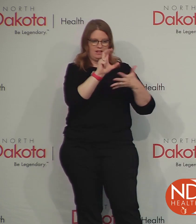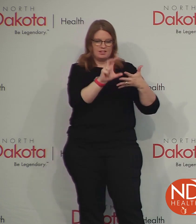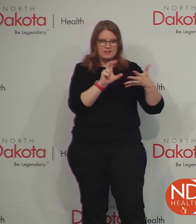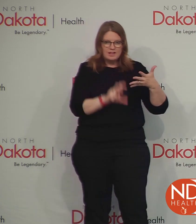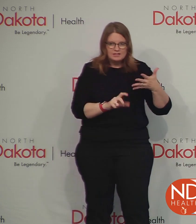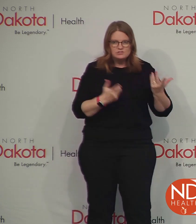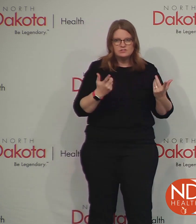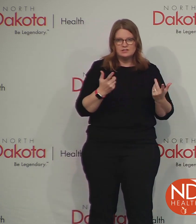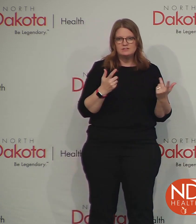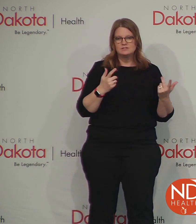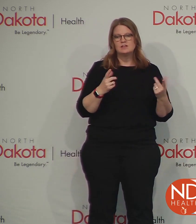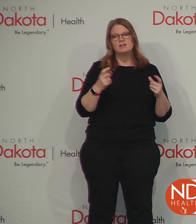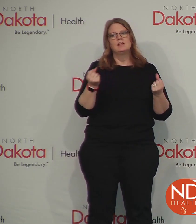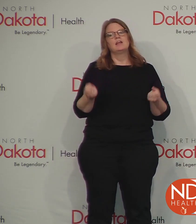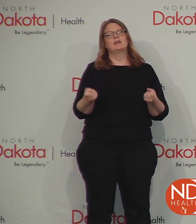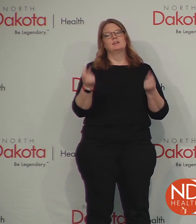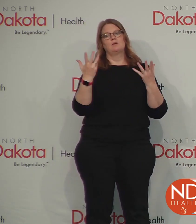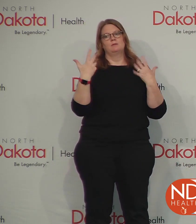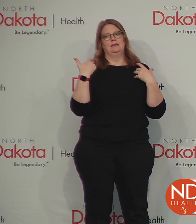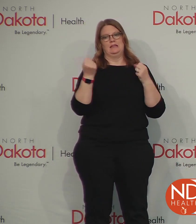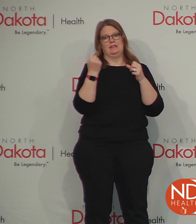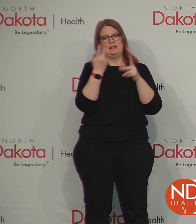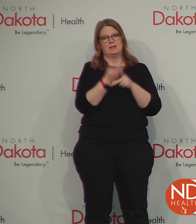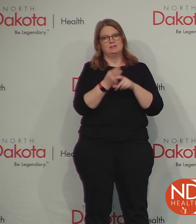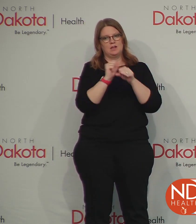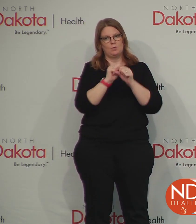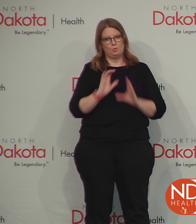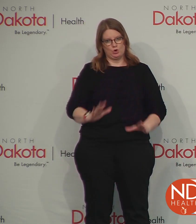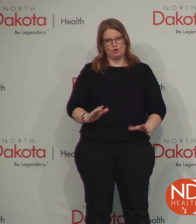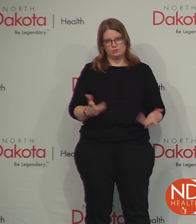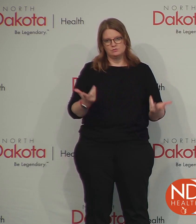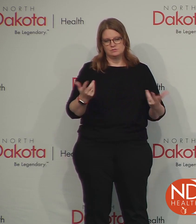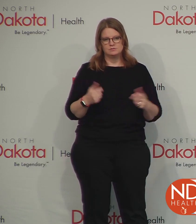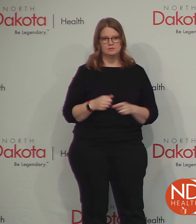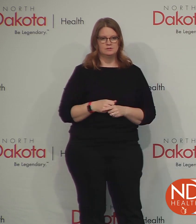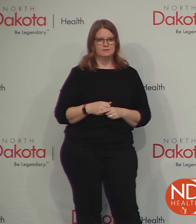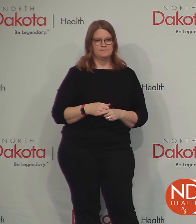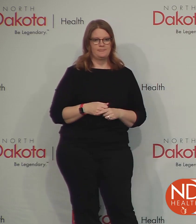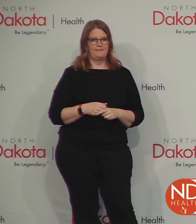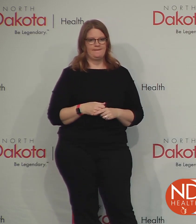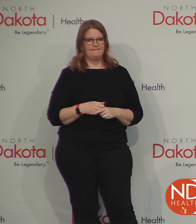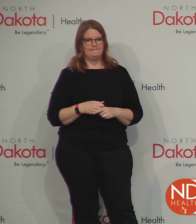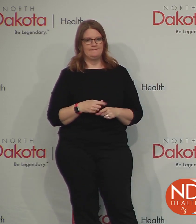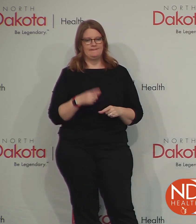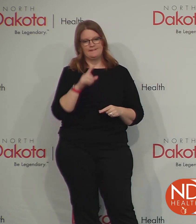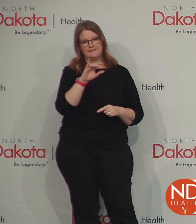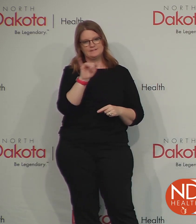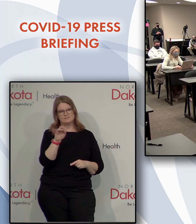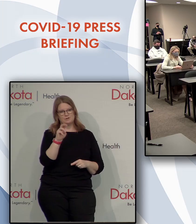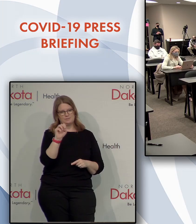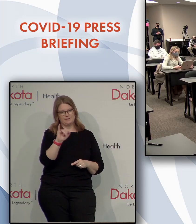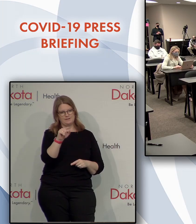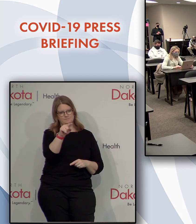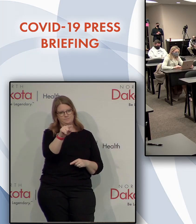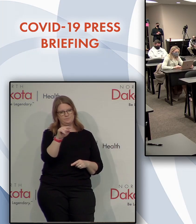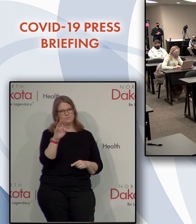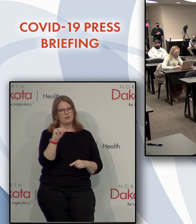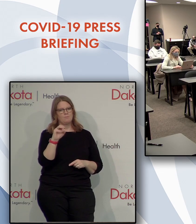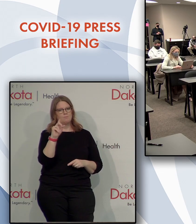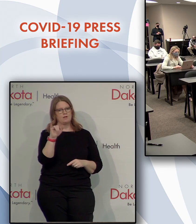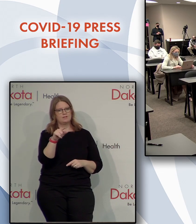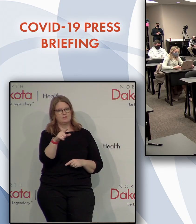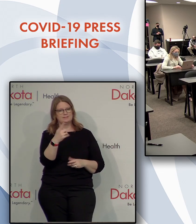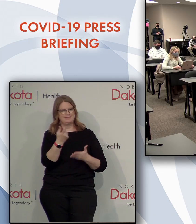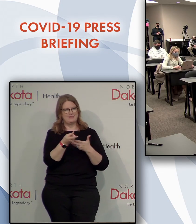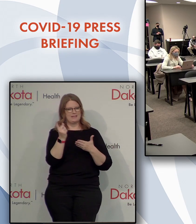different areas and how many healthcare workers are in different areas and residents. So, Jeremy? Molly, I know you had an